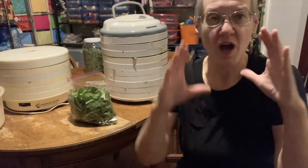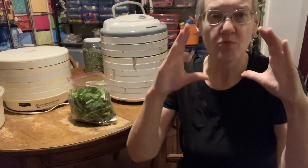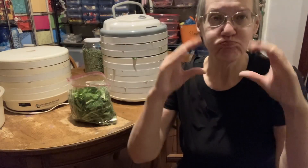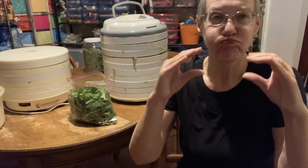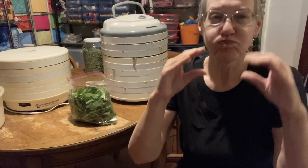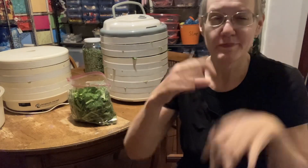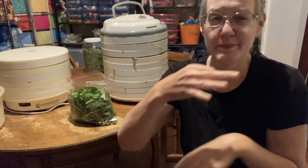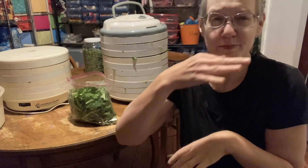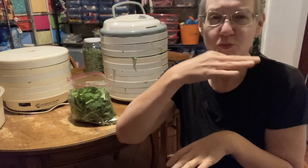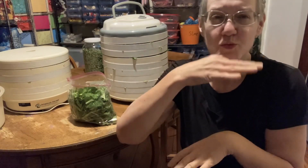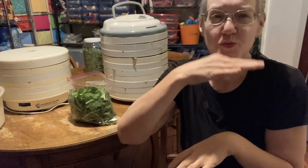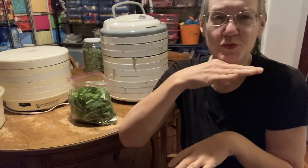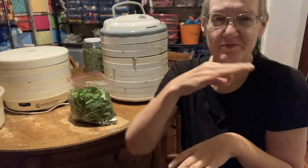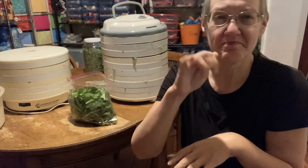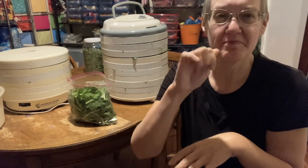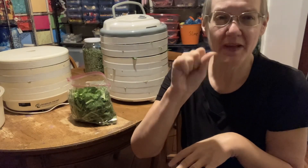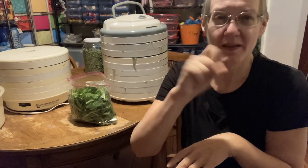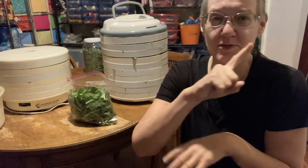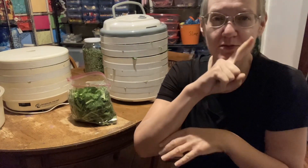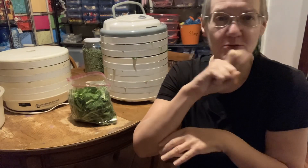It's going to compact really quickly.